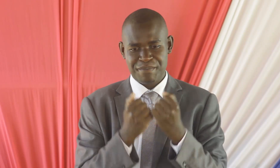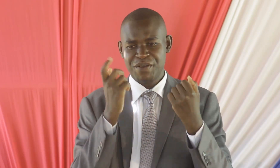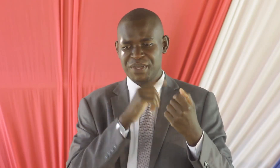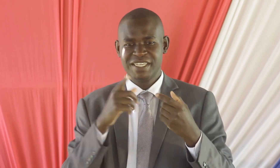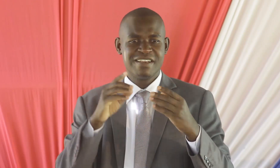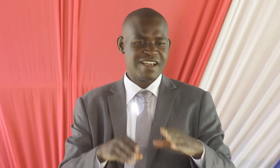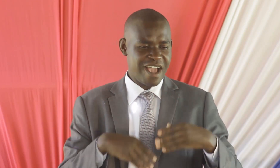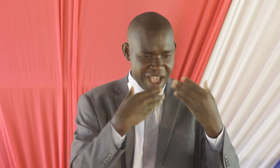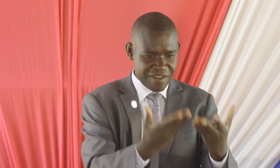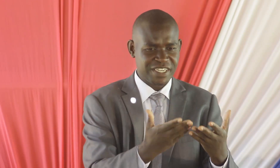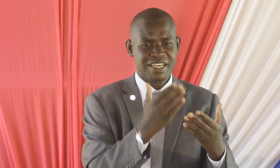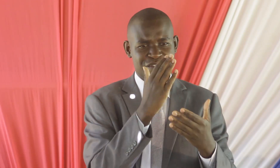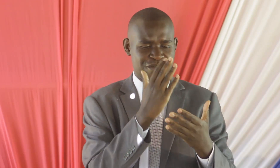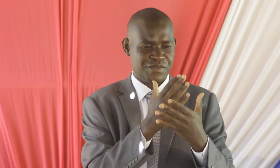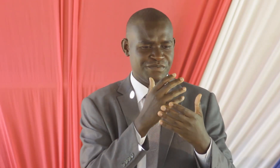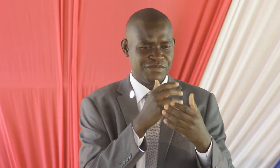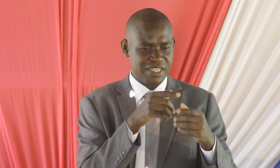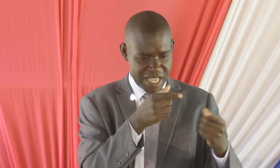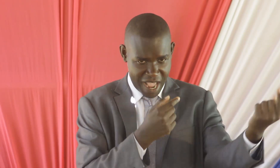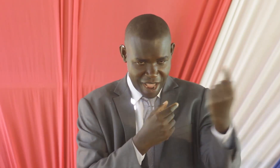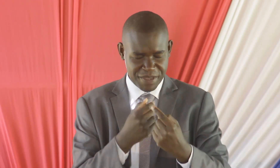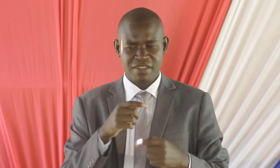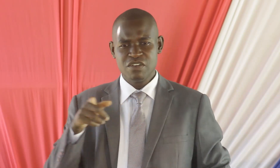mine that has been from before.